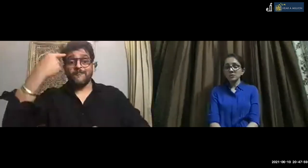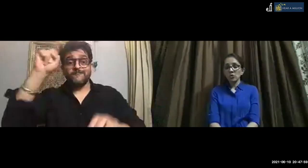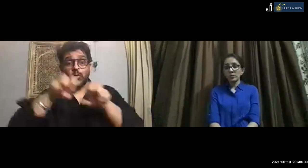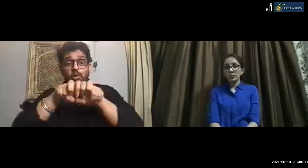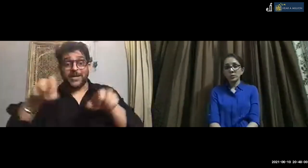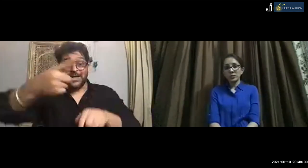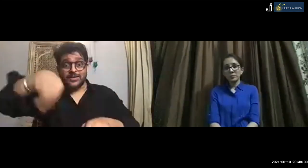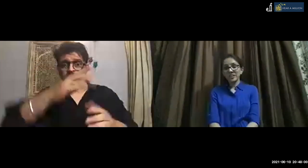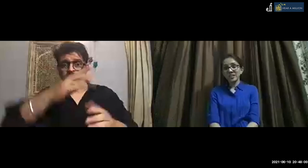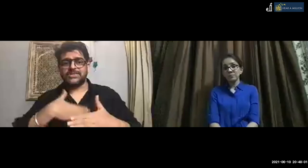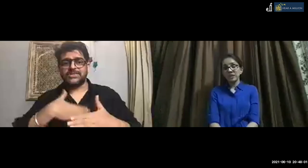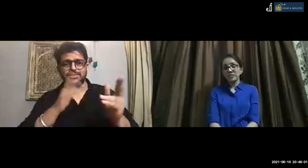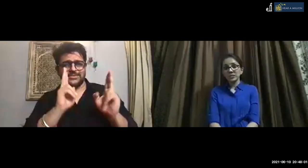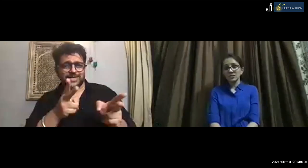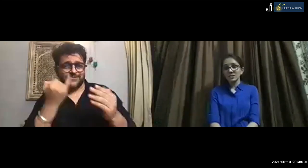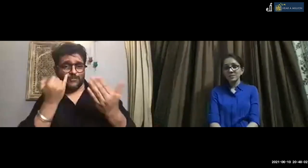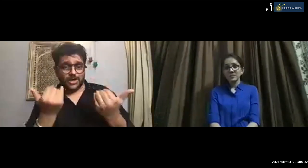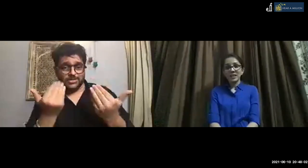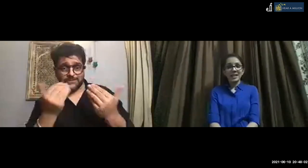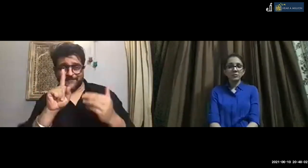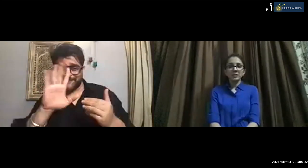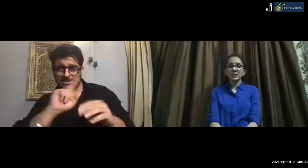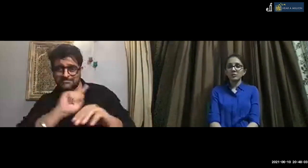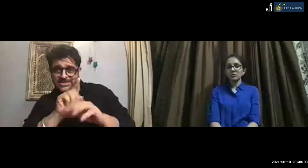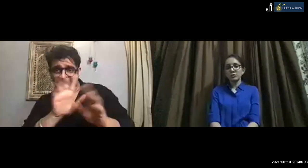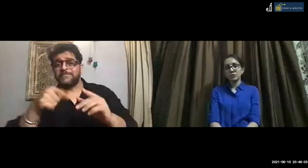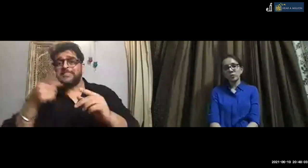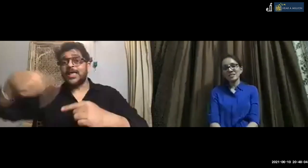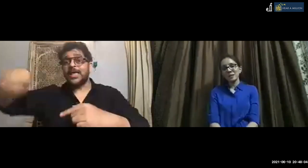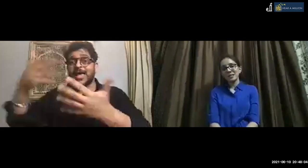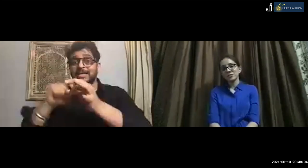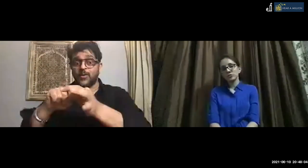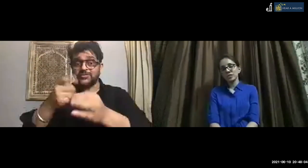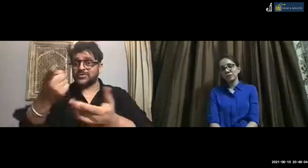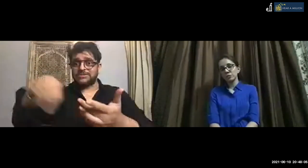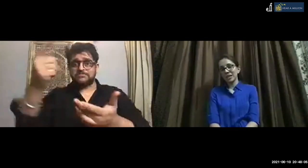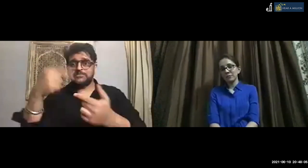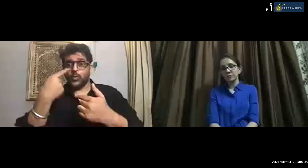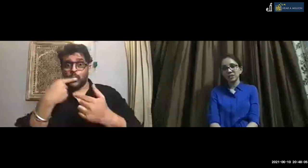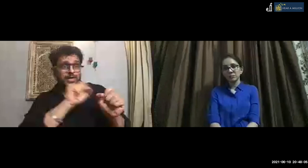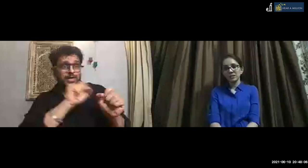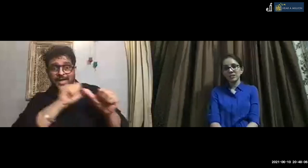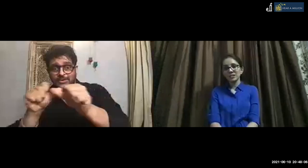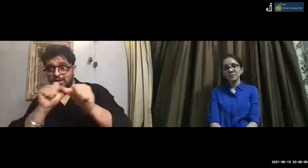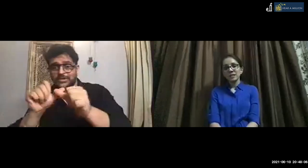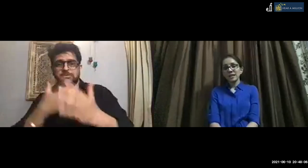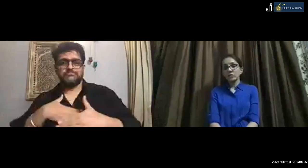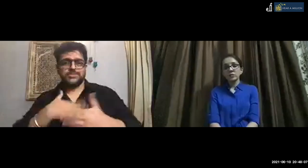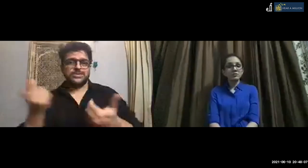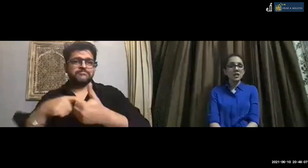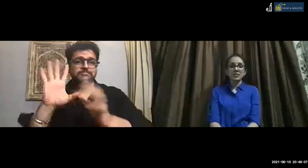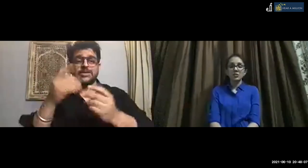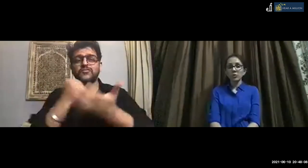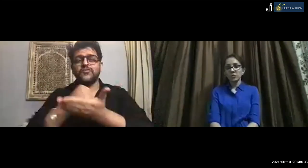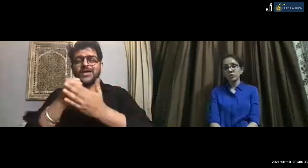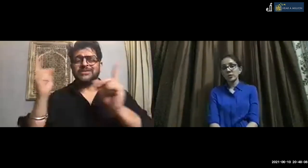time, so we will only be picking up 5 questions. And we would request the panelists to stay if you can for 15 minutes. And